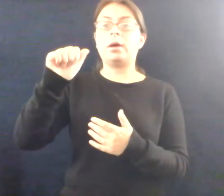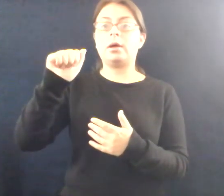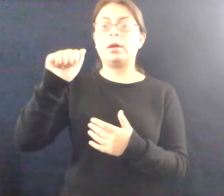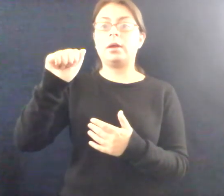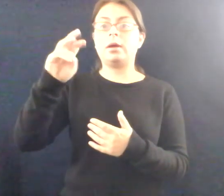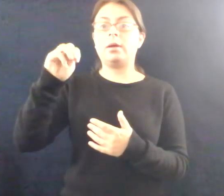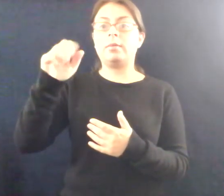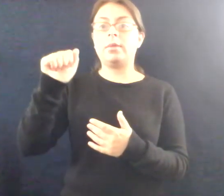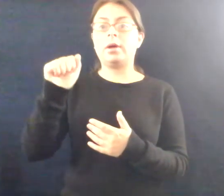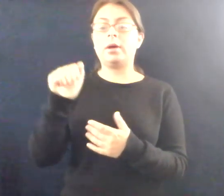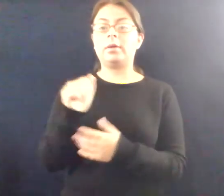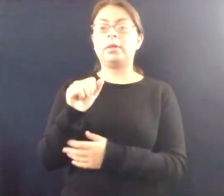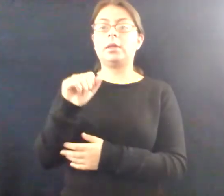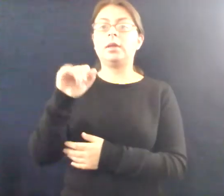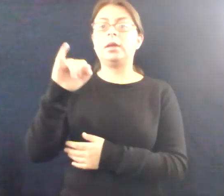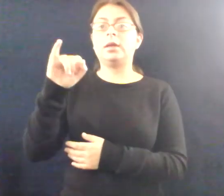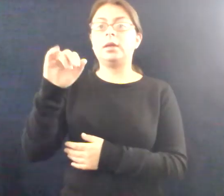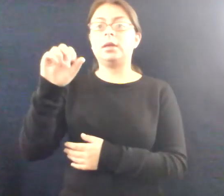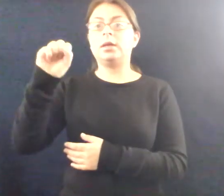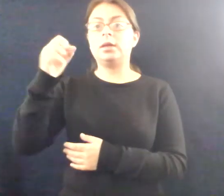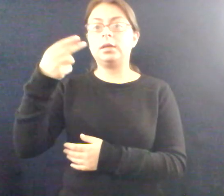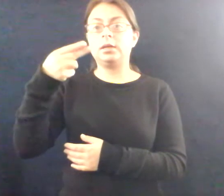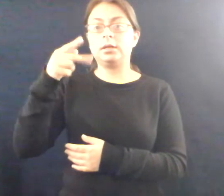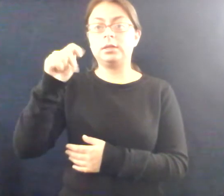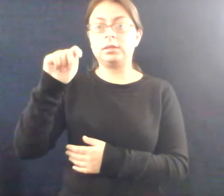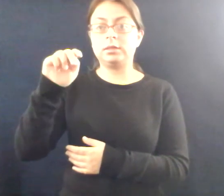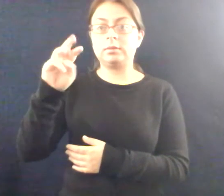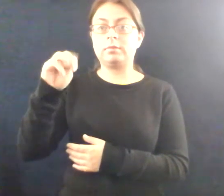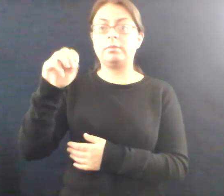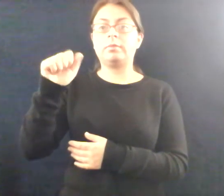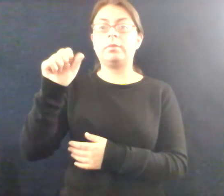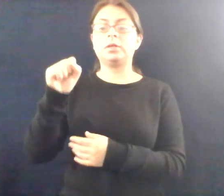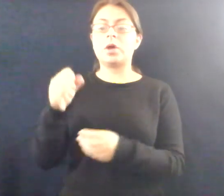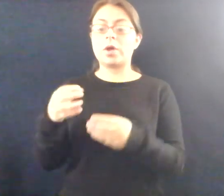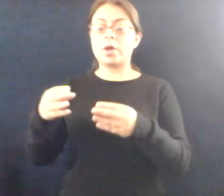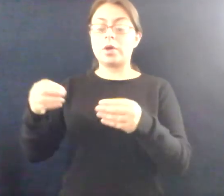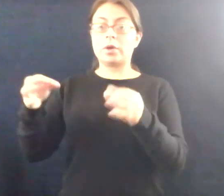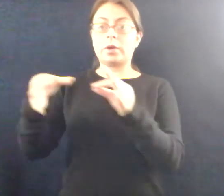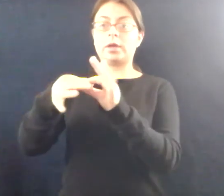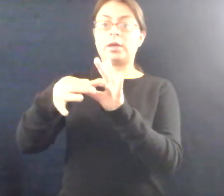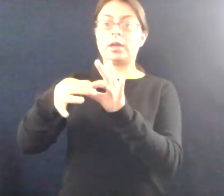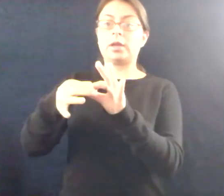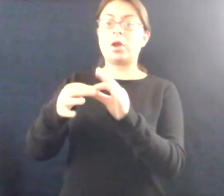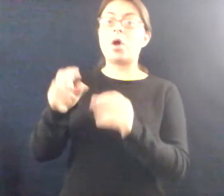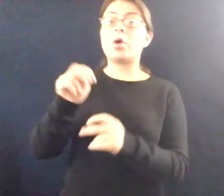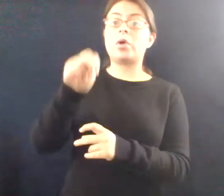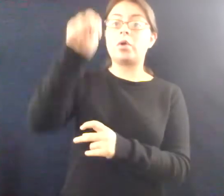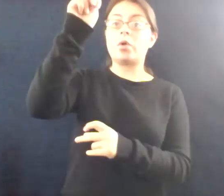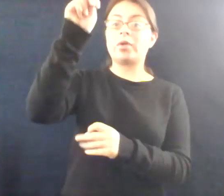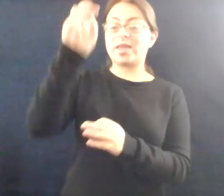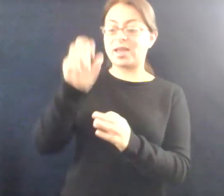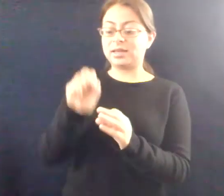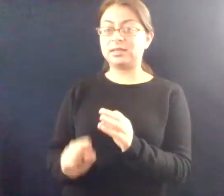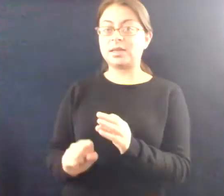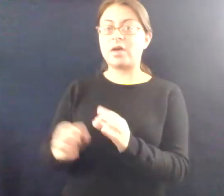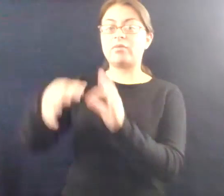The isthmus is a narrow strip of land that connects North and South America. Today, ships